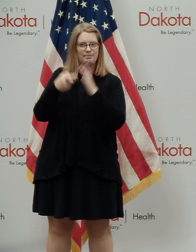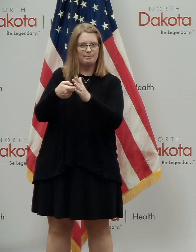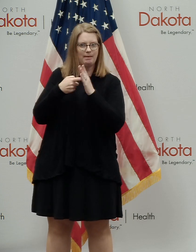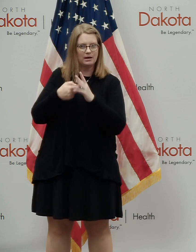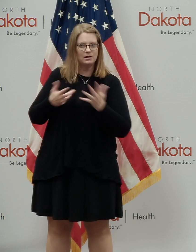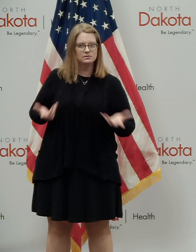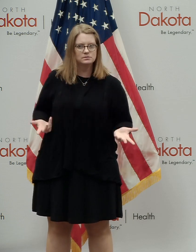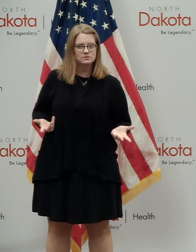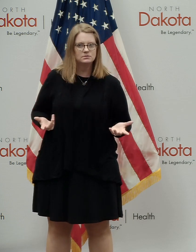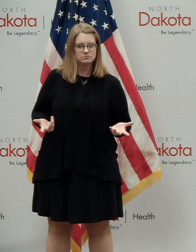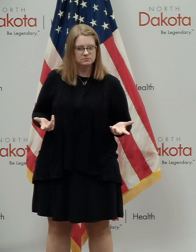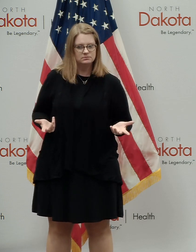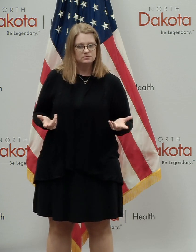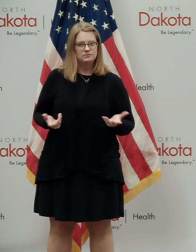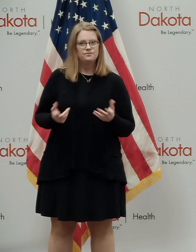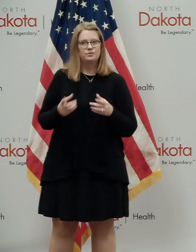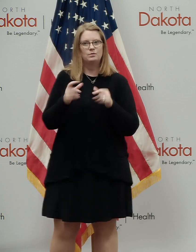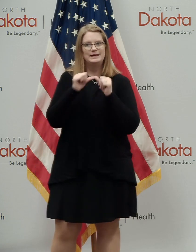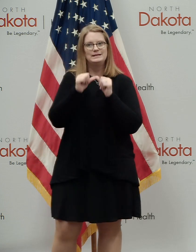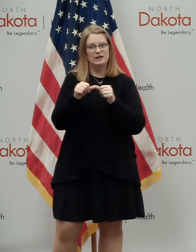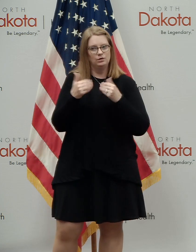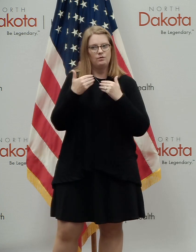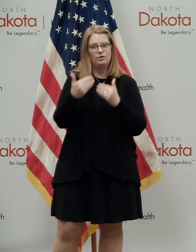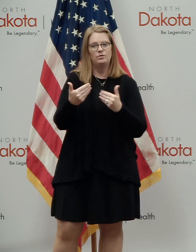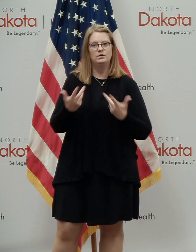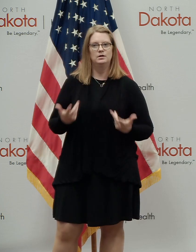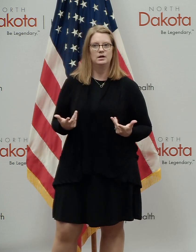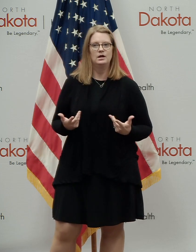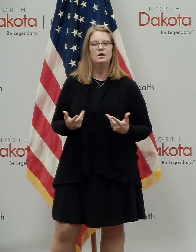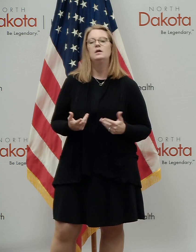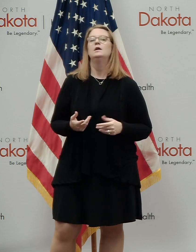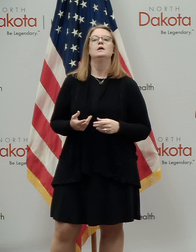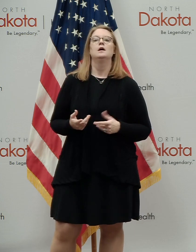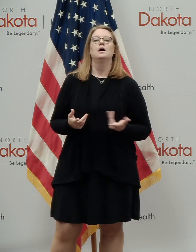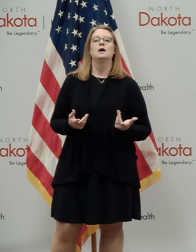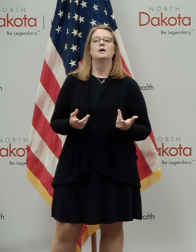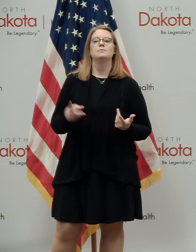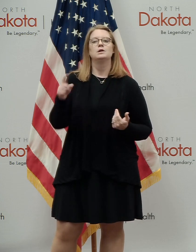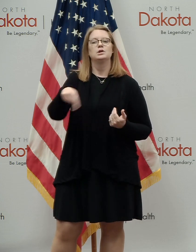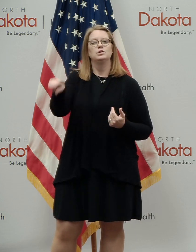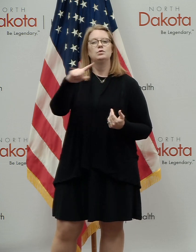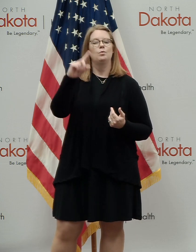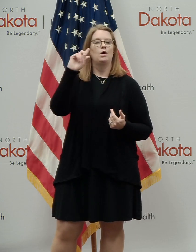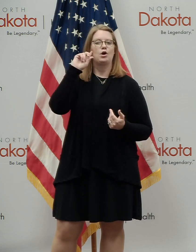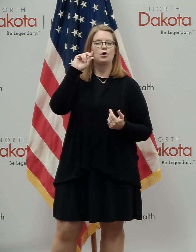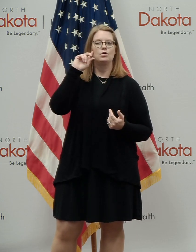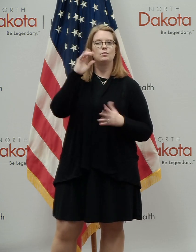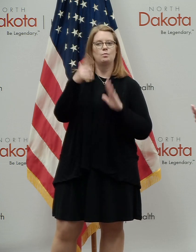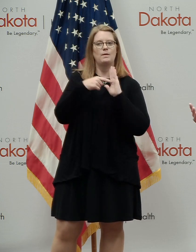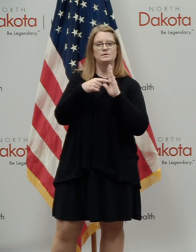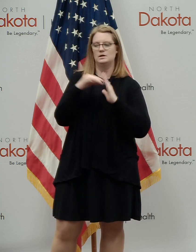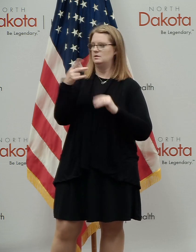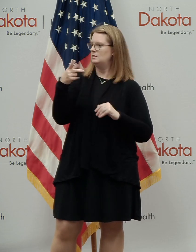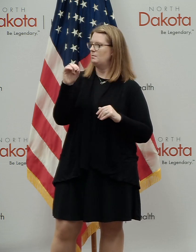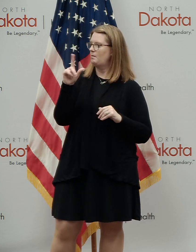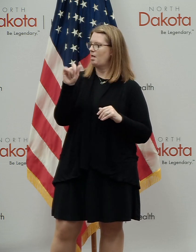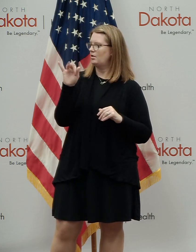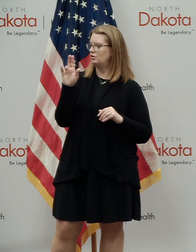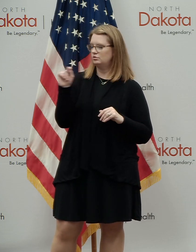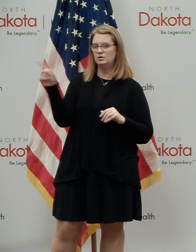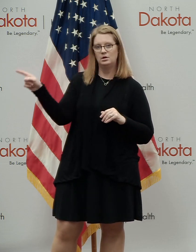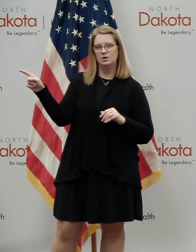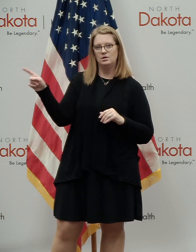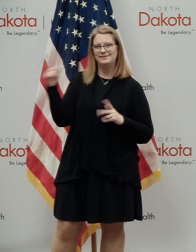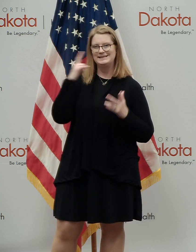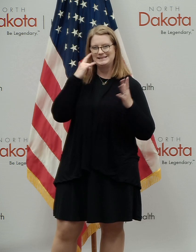where we can keep going forward. But if you also said, hey, if I'm going to, you heard Representative Pollert talk about